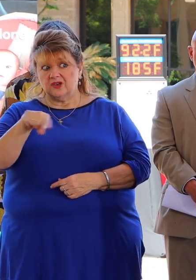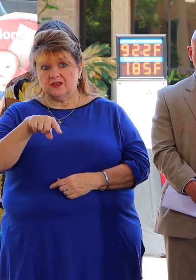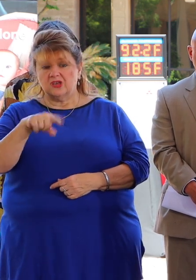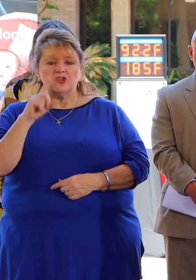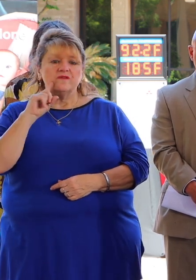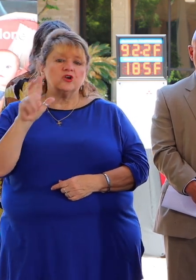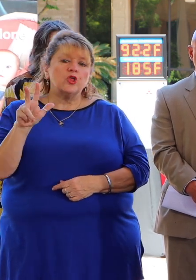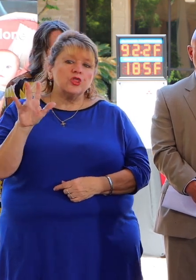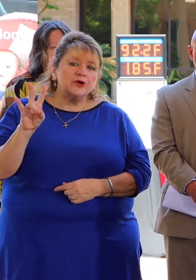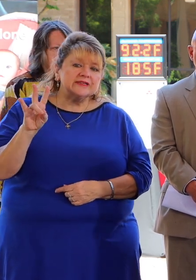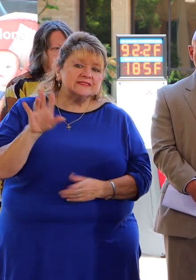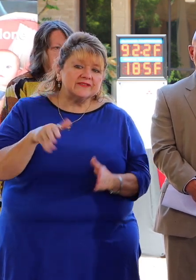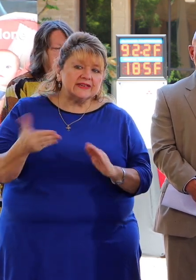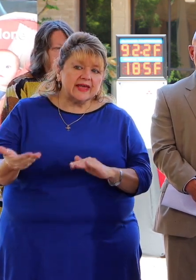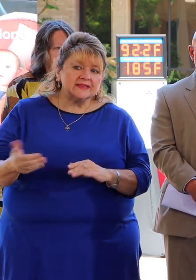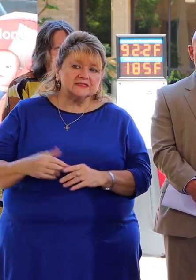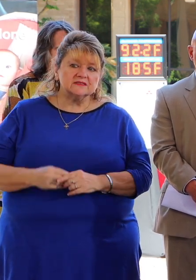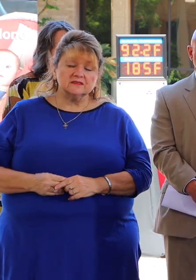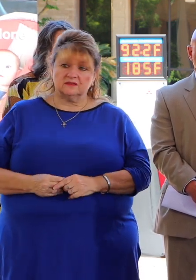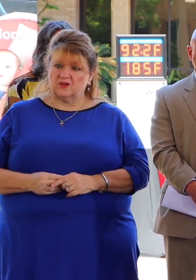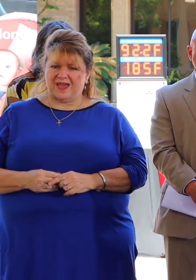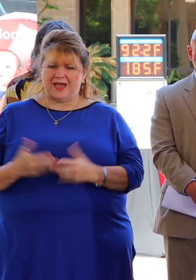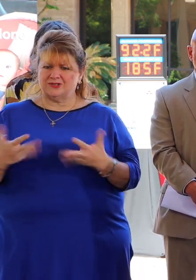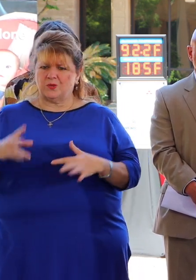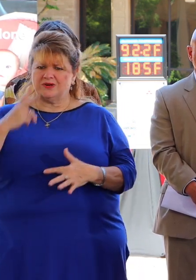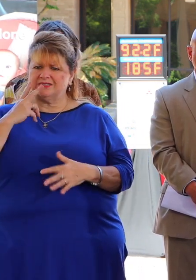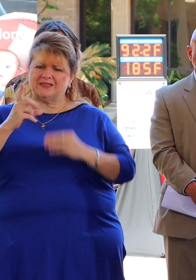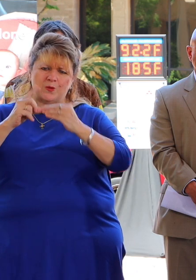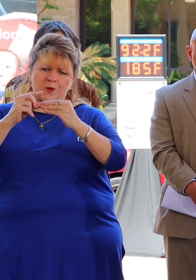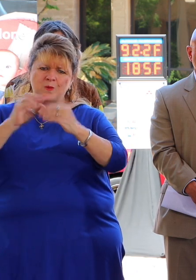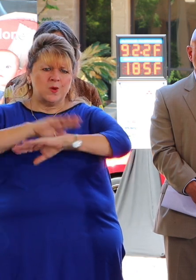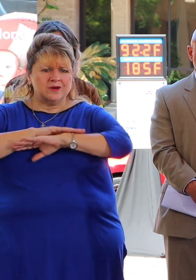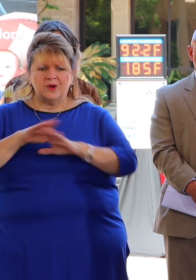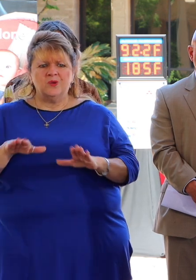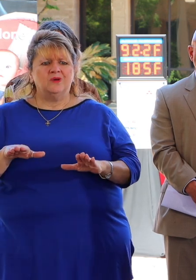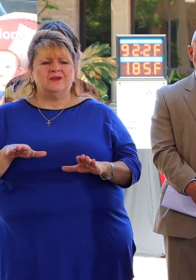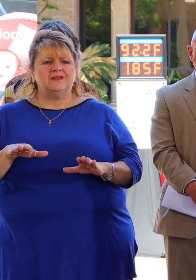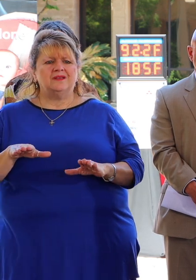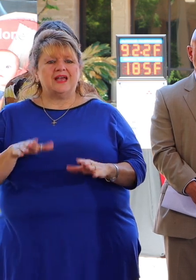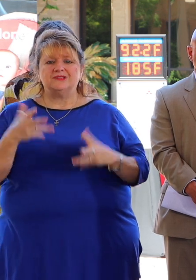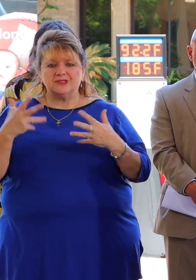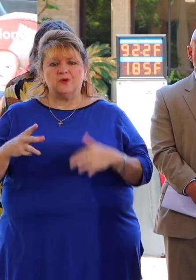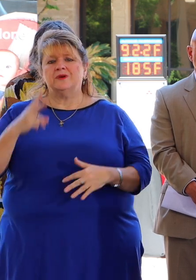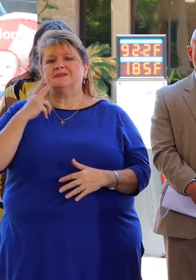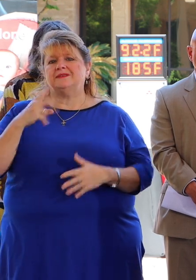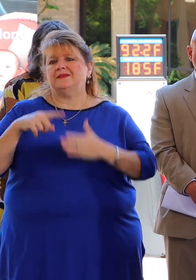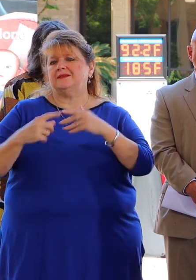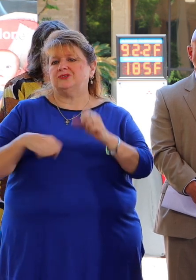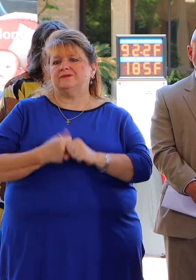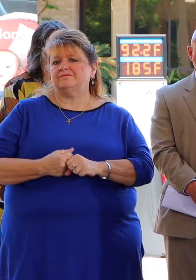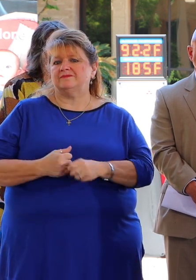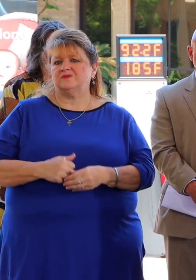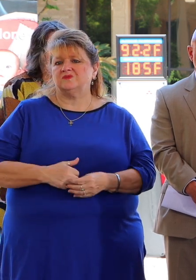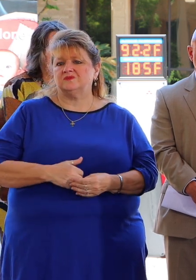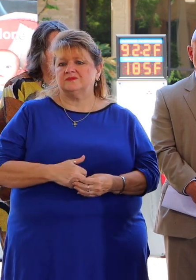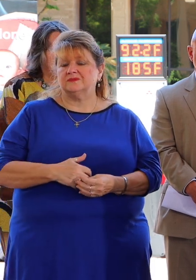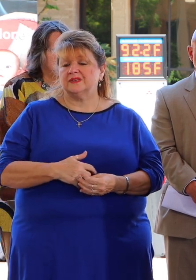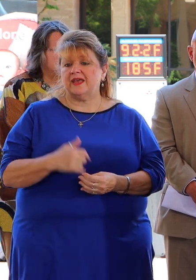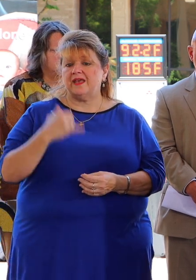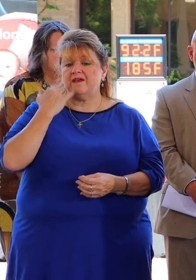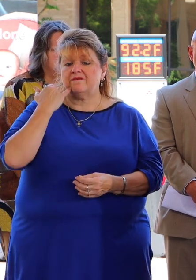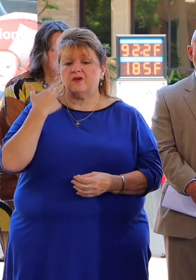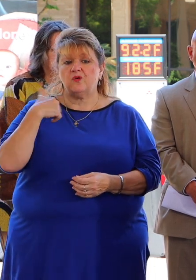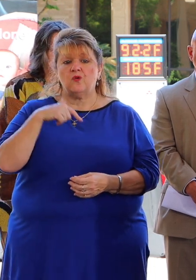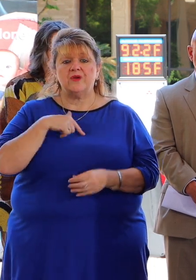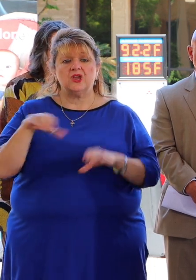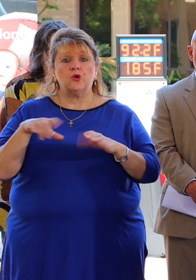been 37 deaths. We don't want to see another death this year. I will tell you, if we can do